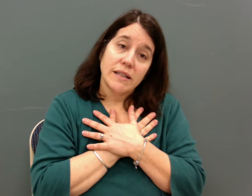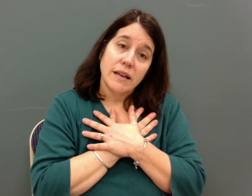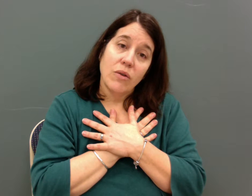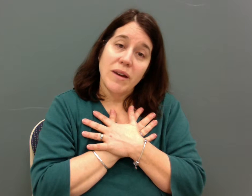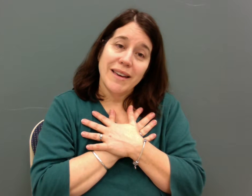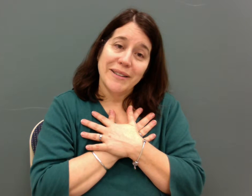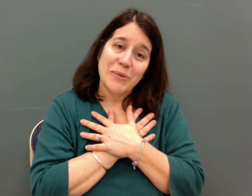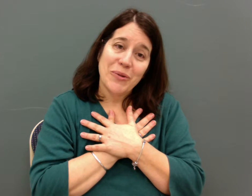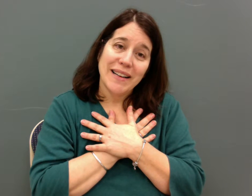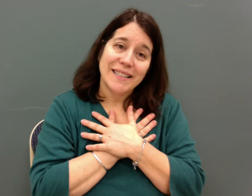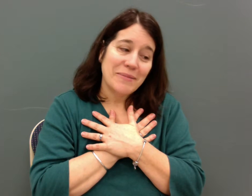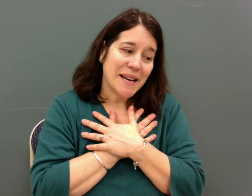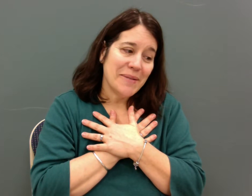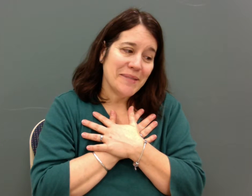resting on weekends, we rest sometimes,